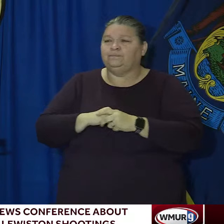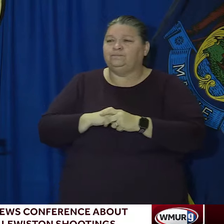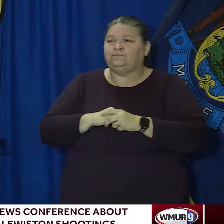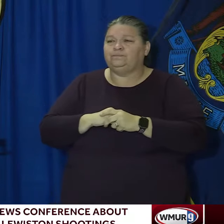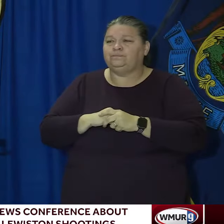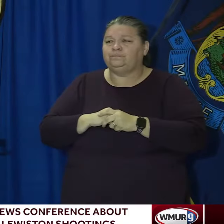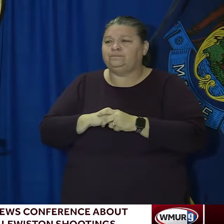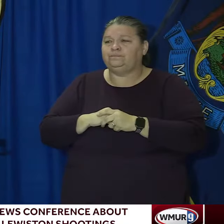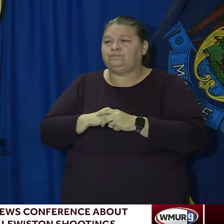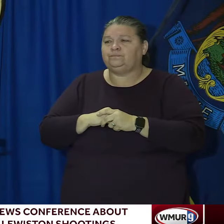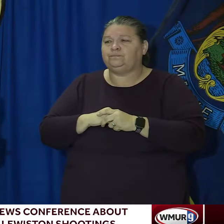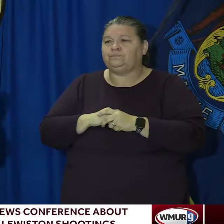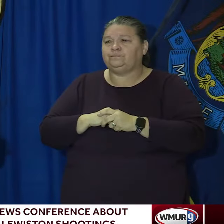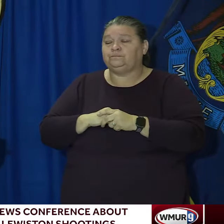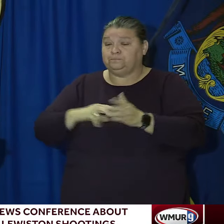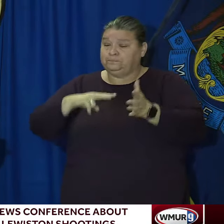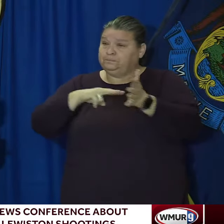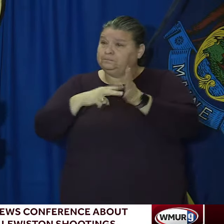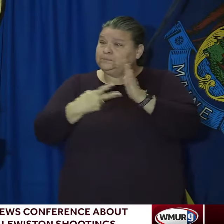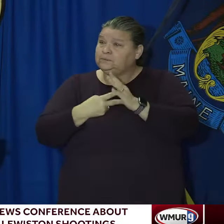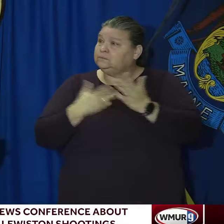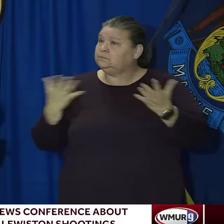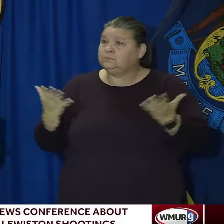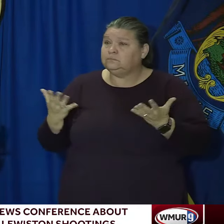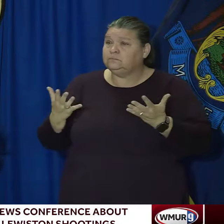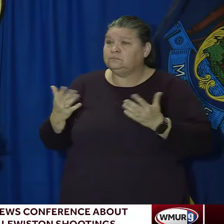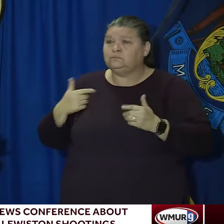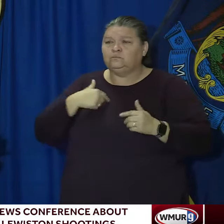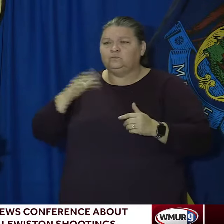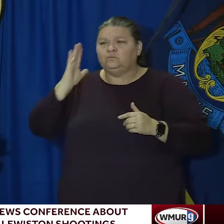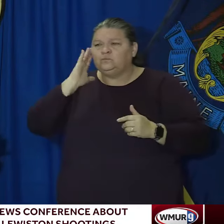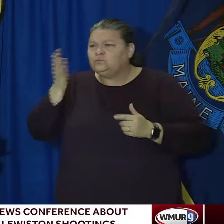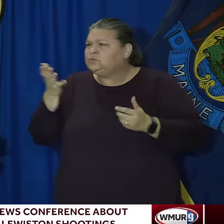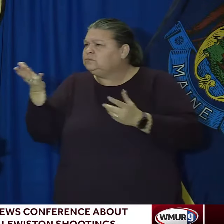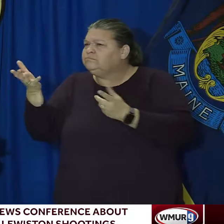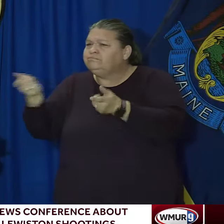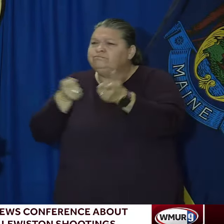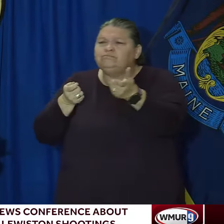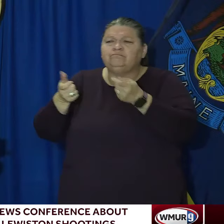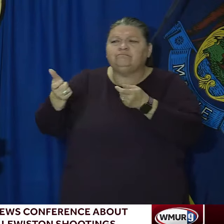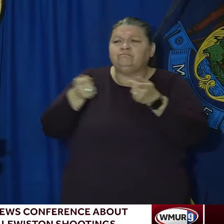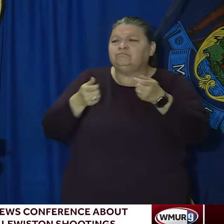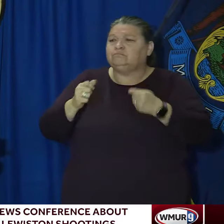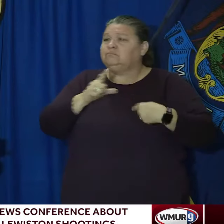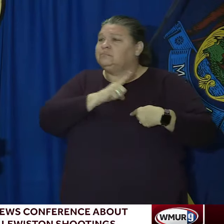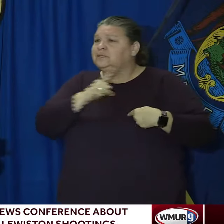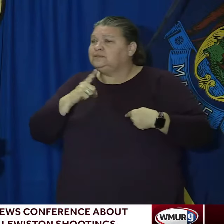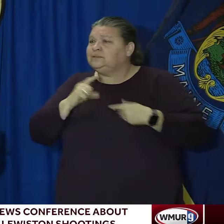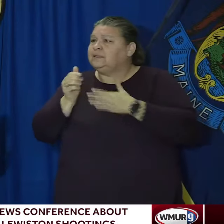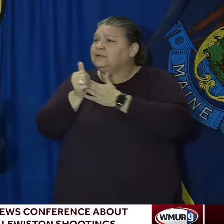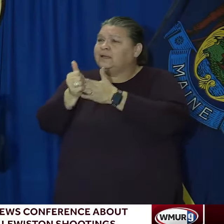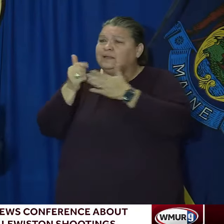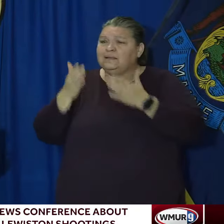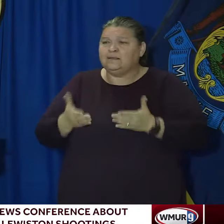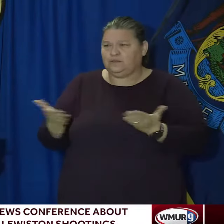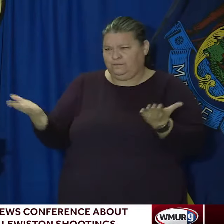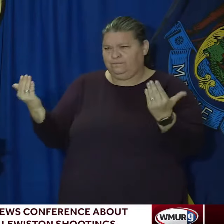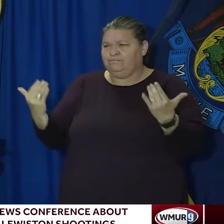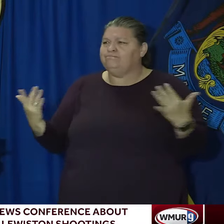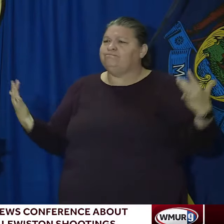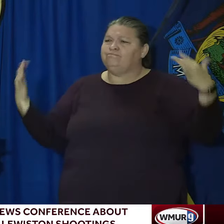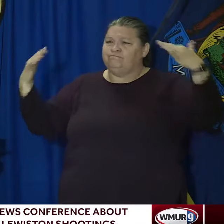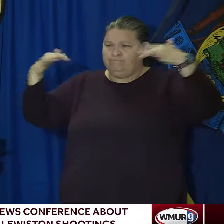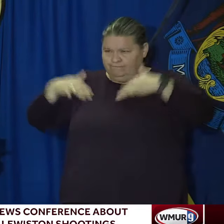To that end, I want to bring together legislative leaders on both sides of the aisle, along with public